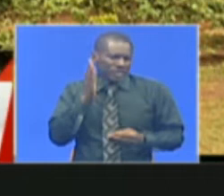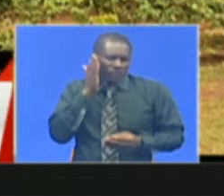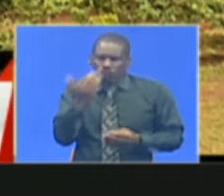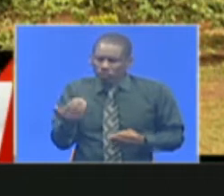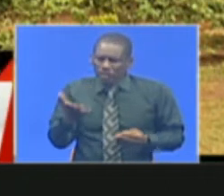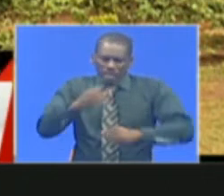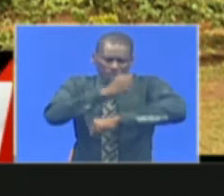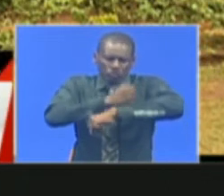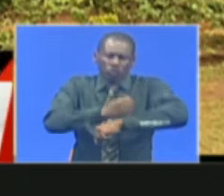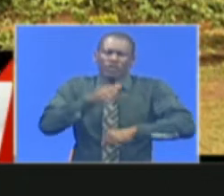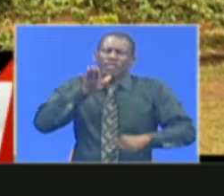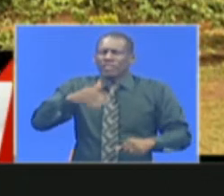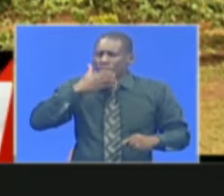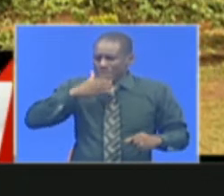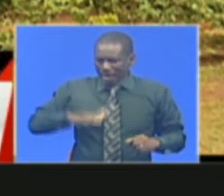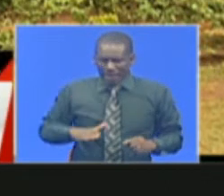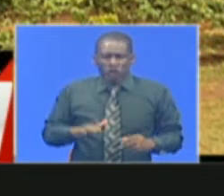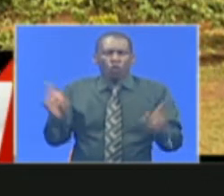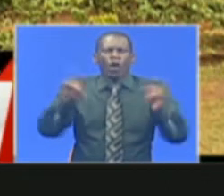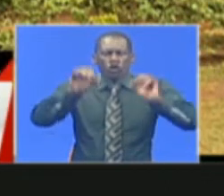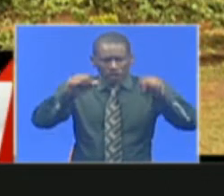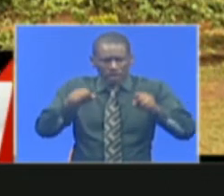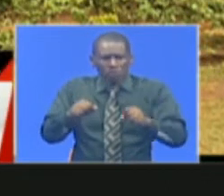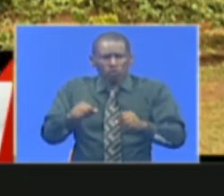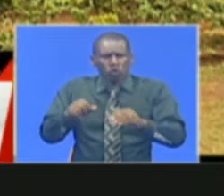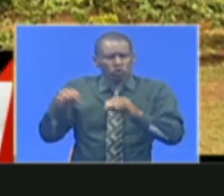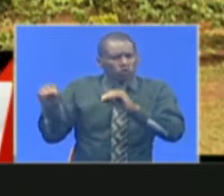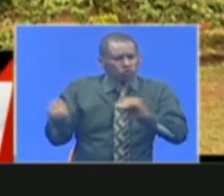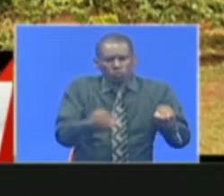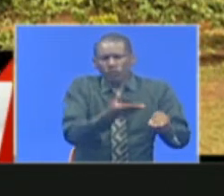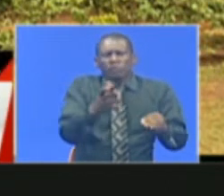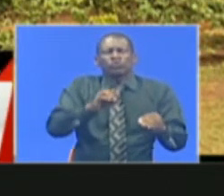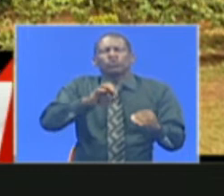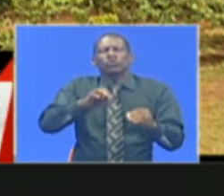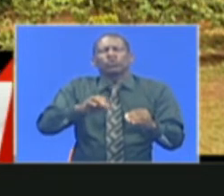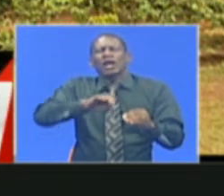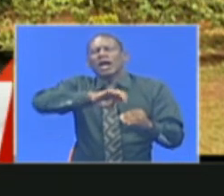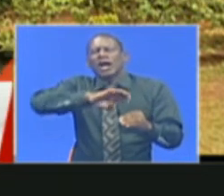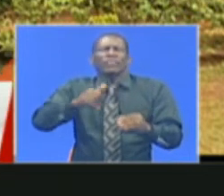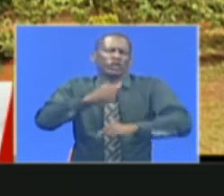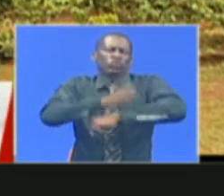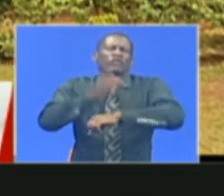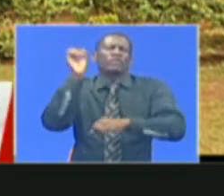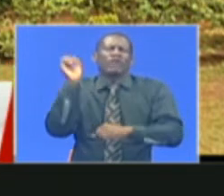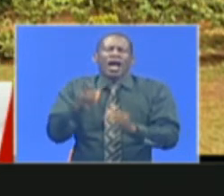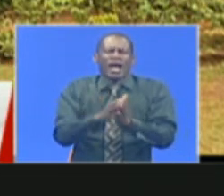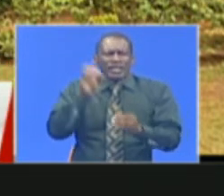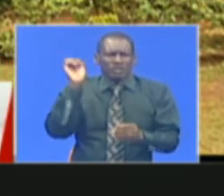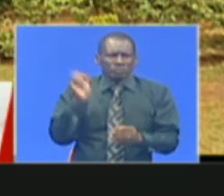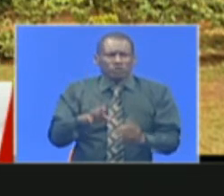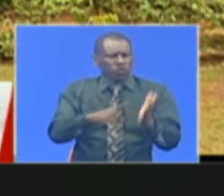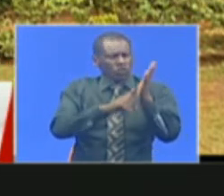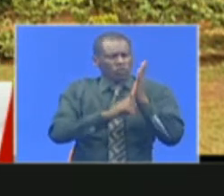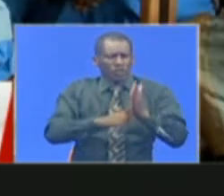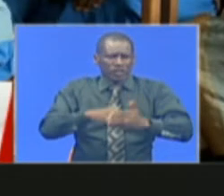their parents were not able to take them to well-established schools and expensive schools like Kapsabet